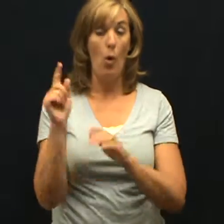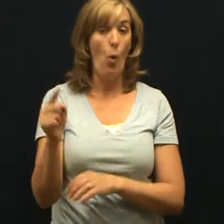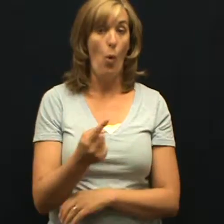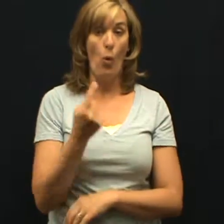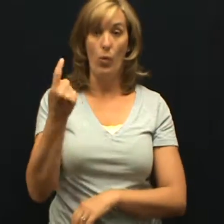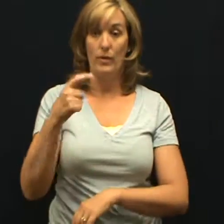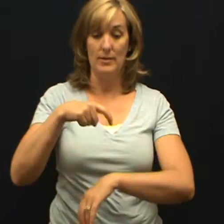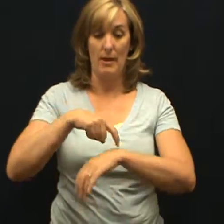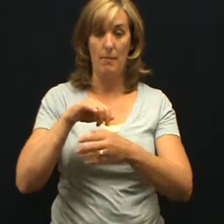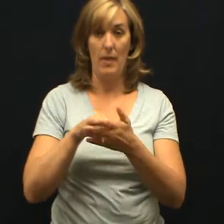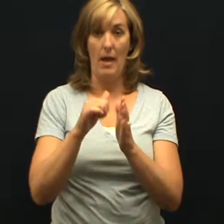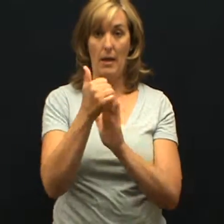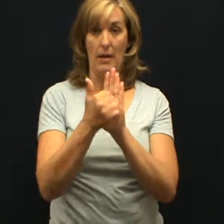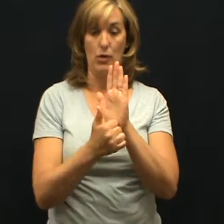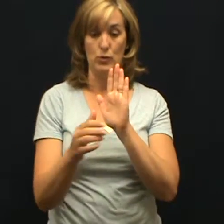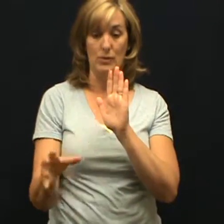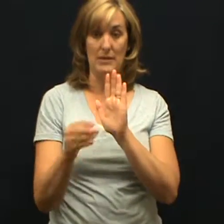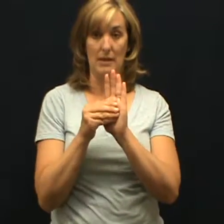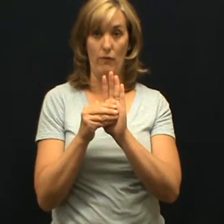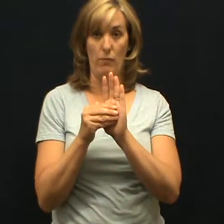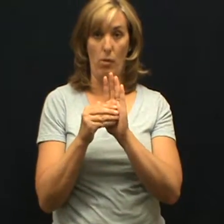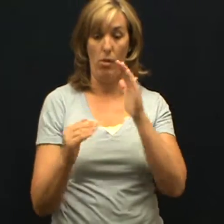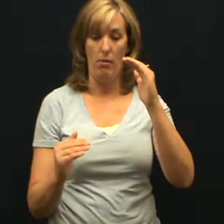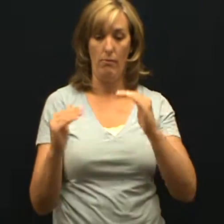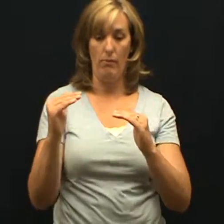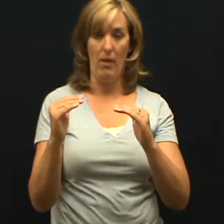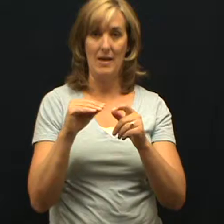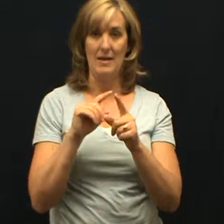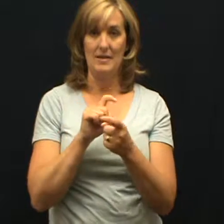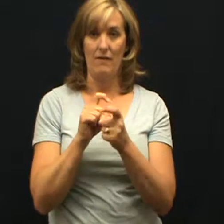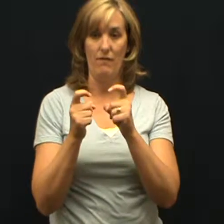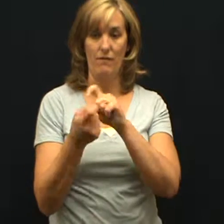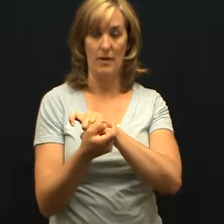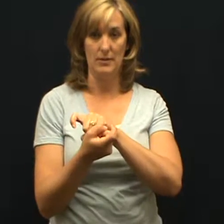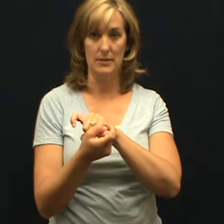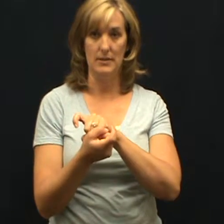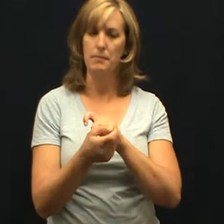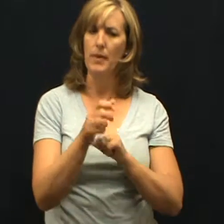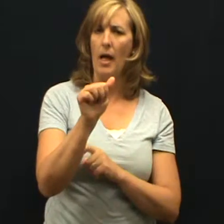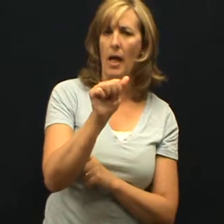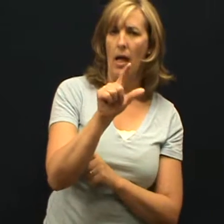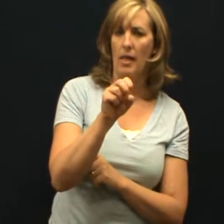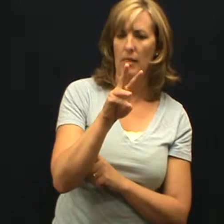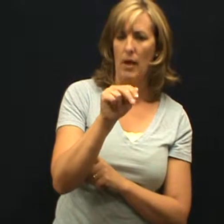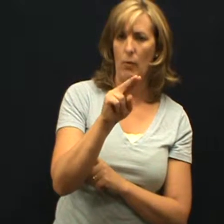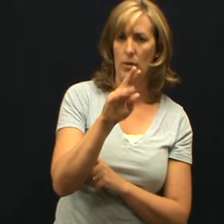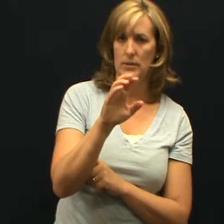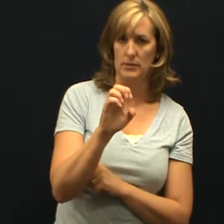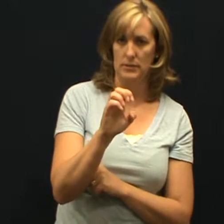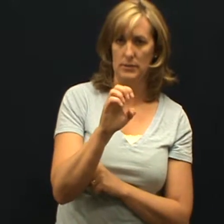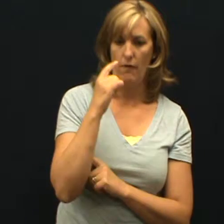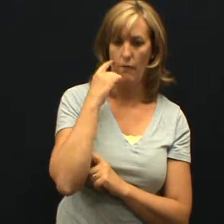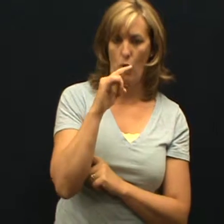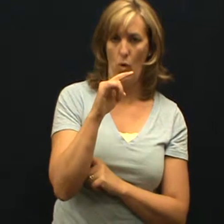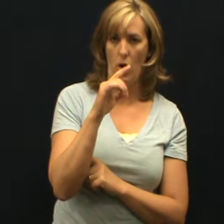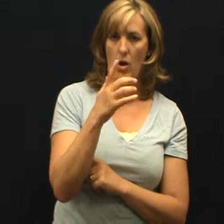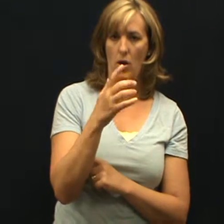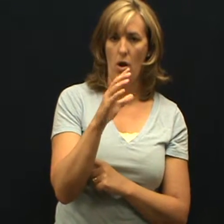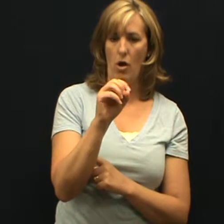accounts receivable balance is affected. The allowance for doubtful accounts, that contra asset account, is affected both when